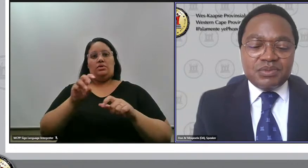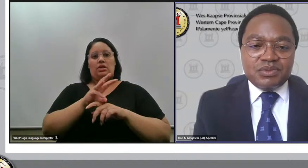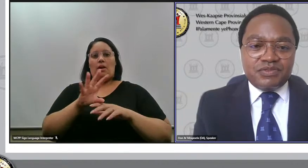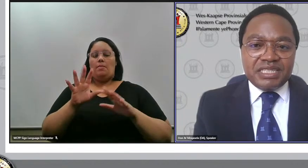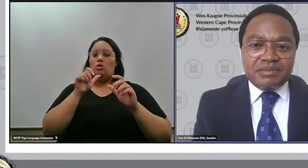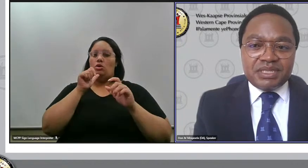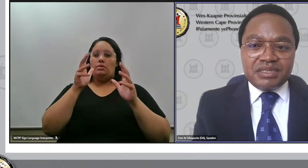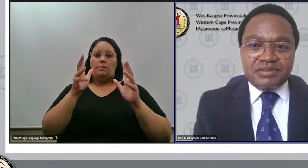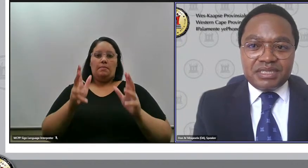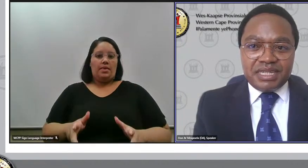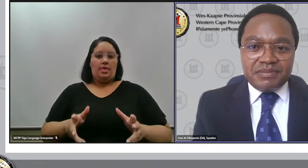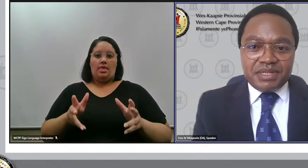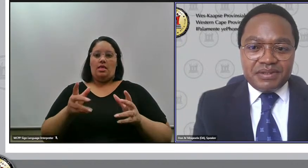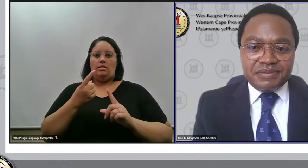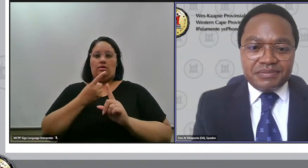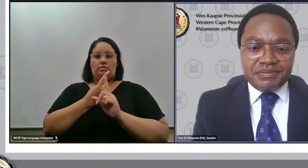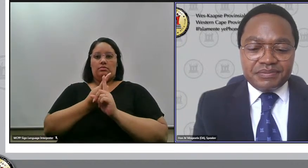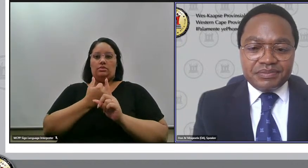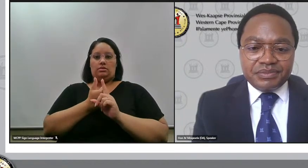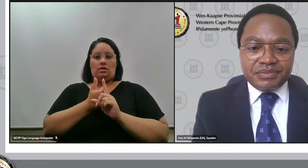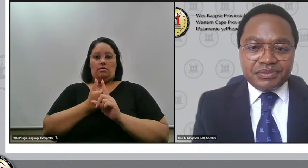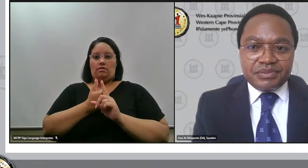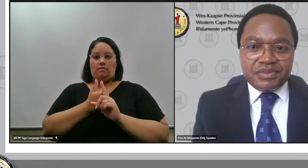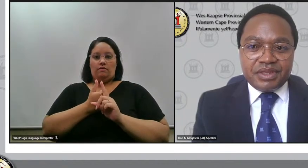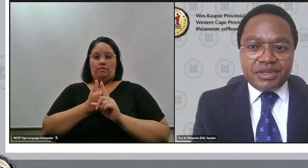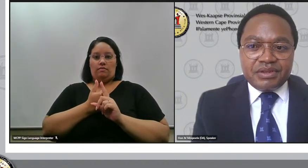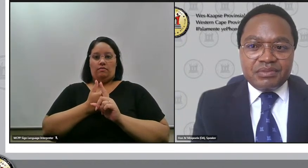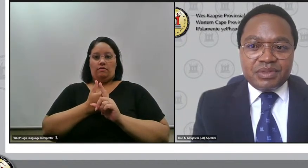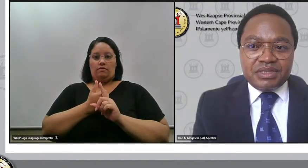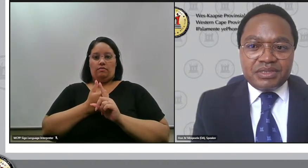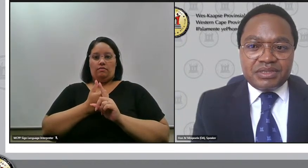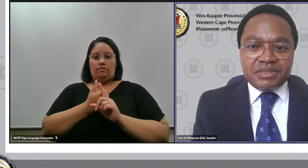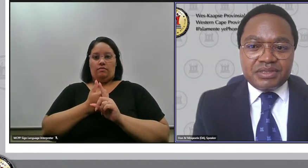those who find themselves in Cape Town.